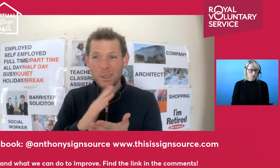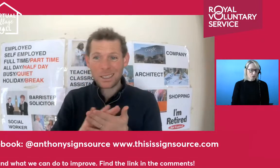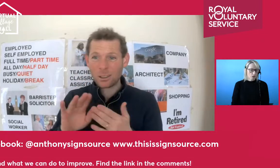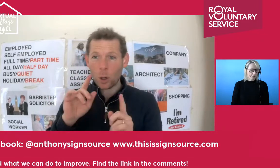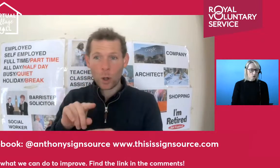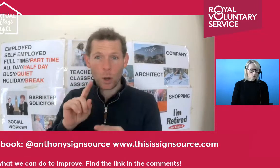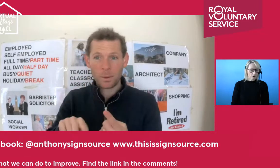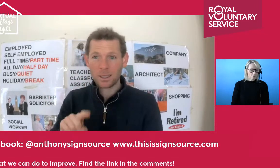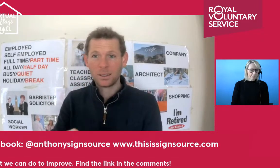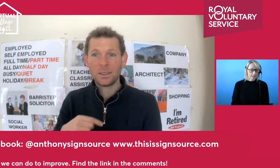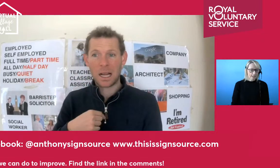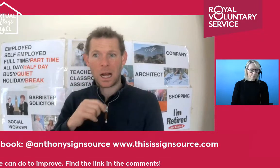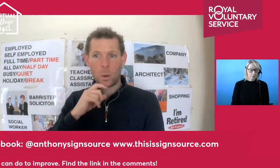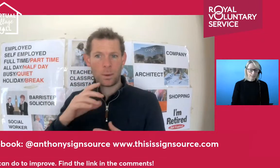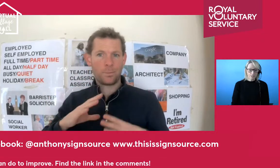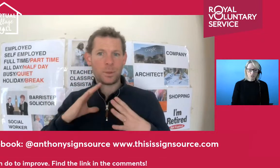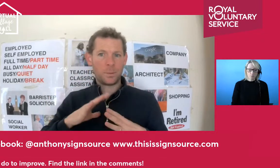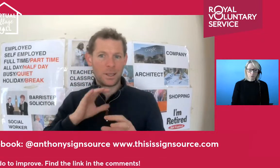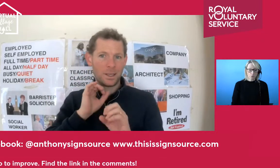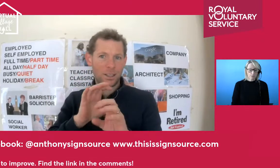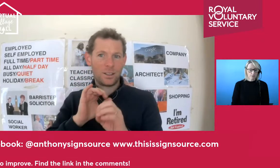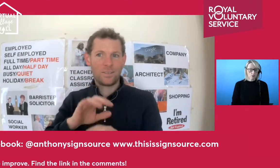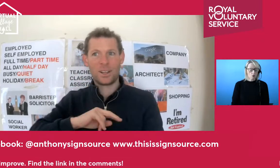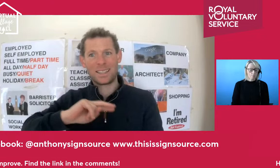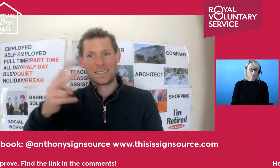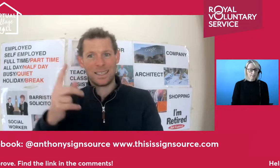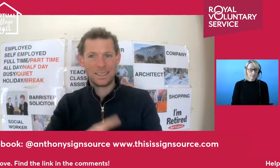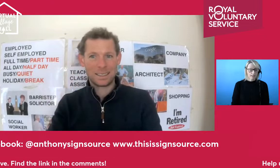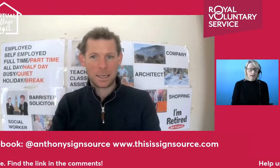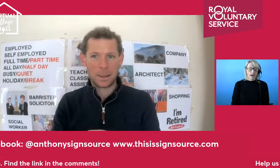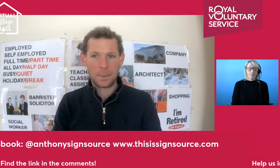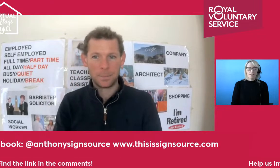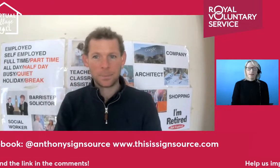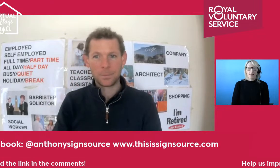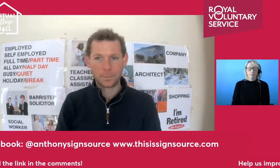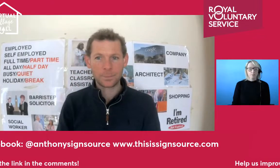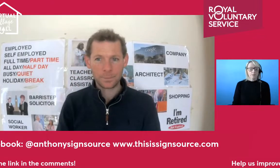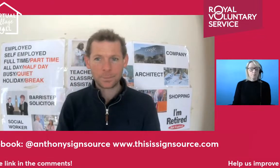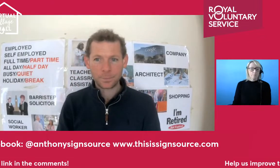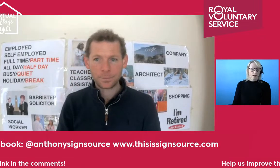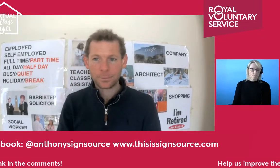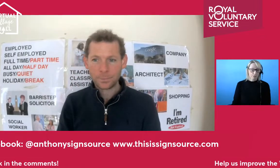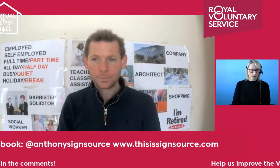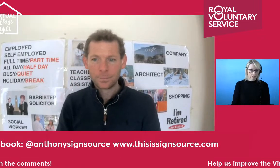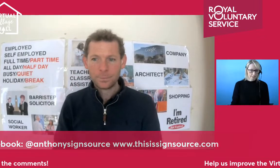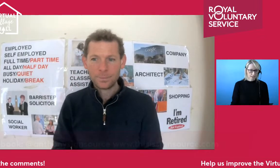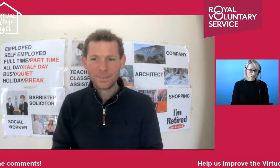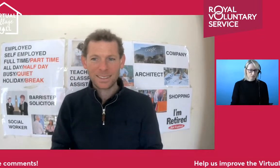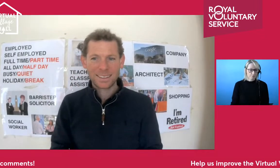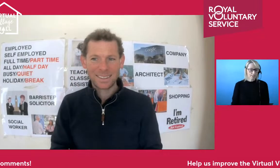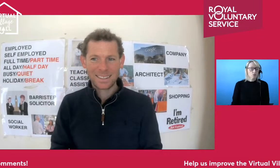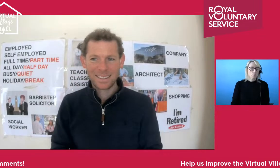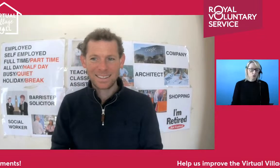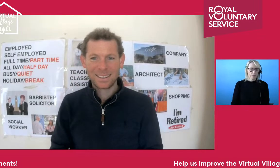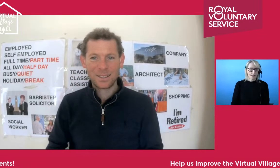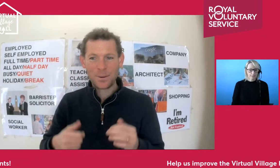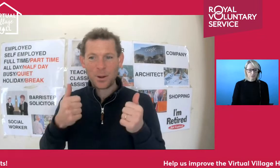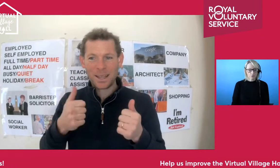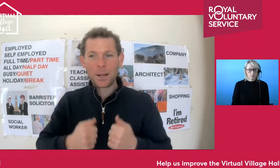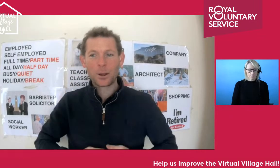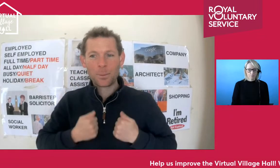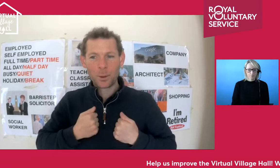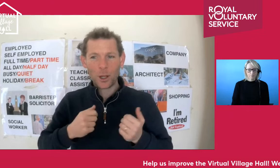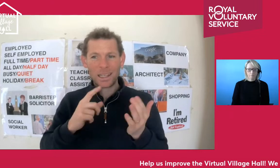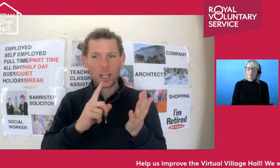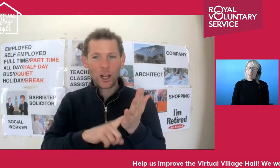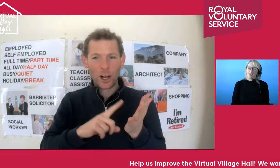deaf person, how they cope in everyday life, please just put those in the comments, and then that helps me prepare for the next session based on what you would like to